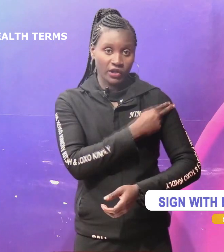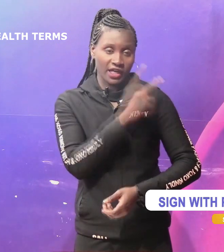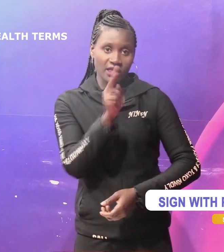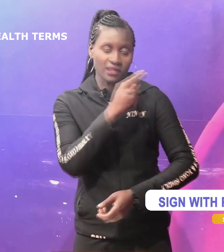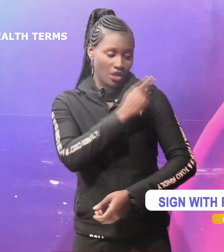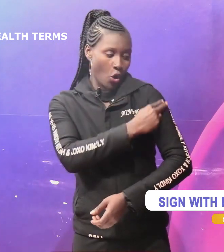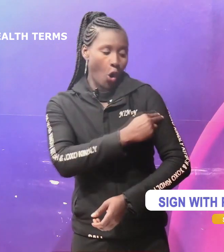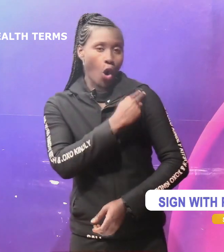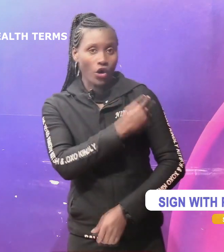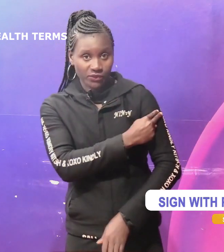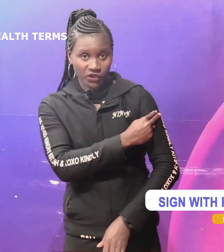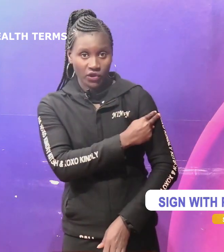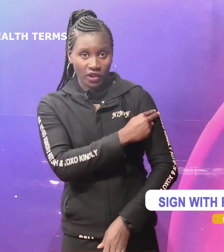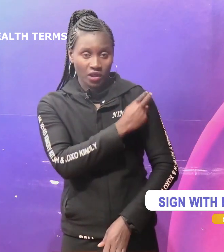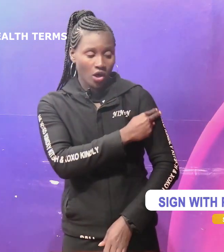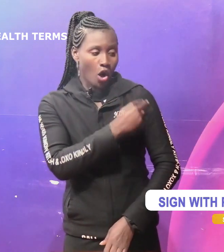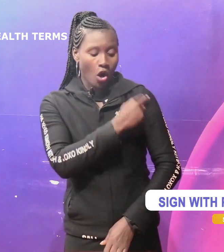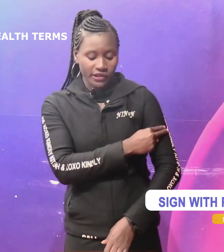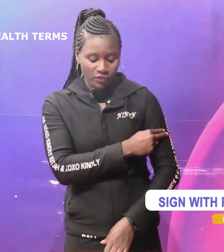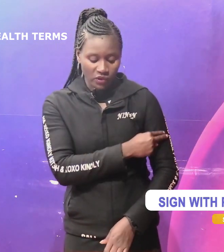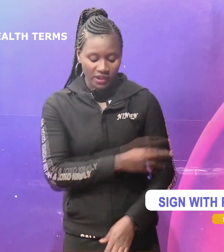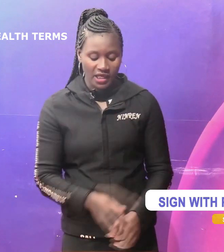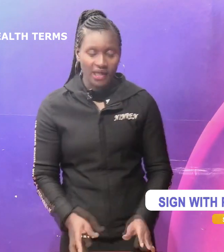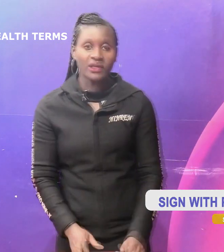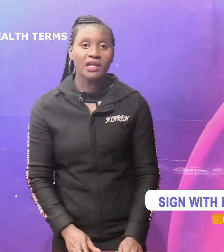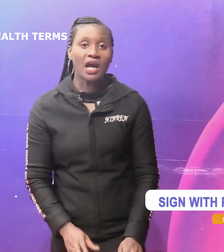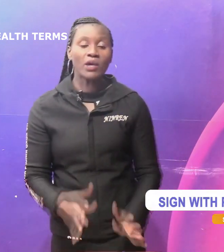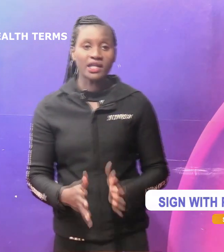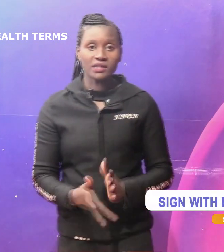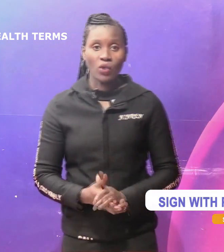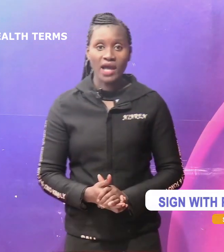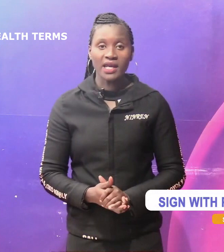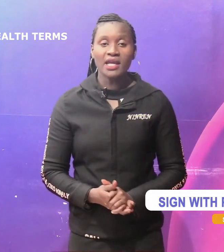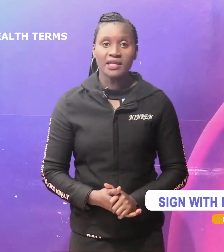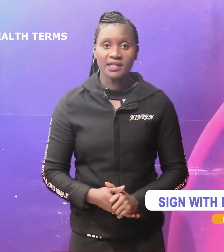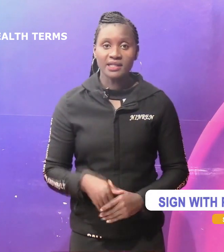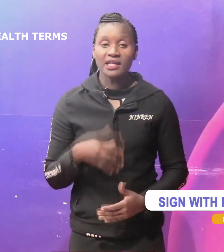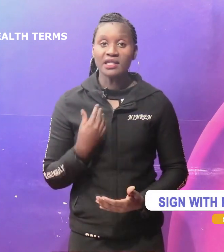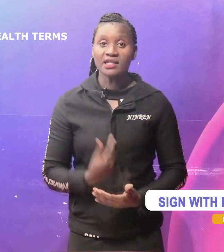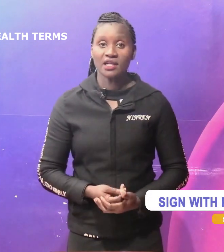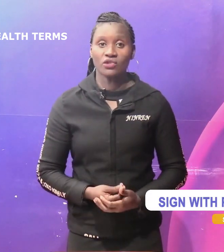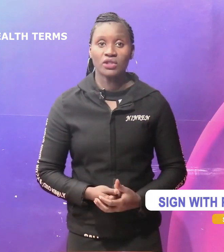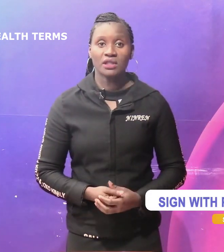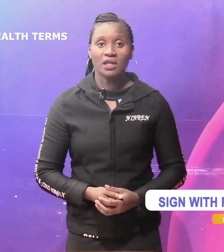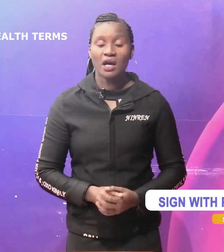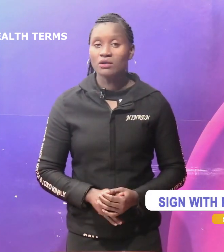this. Hospital. Hospital. And then our next word is injection. How do we